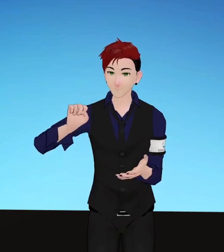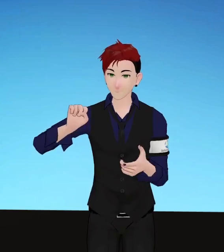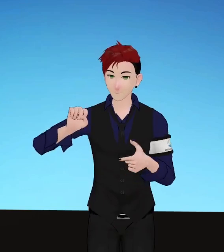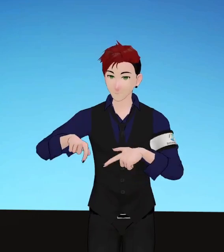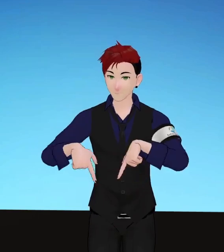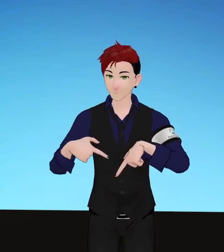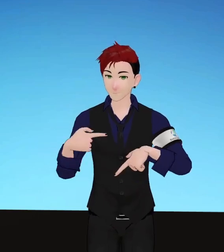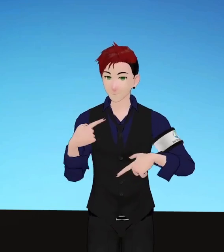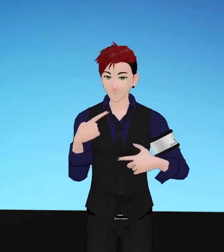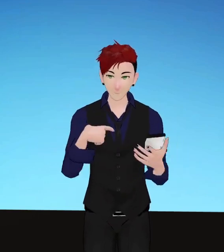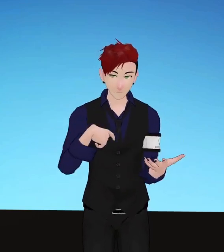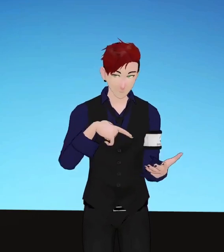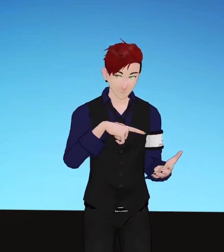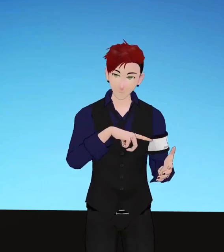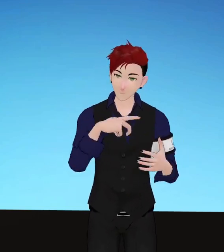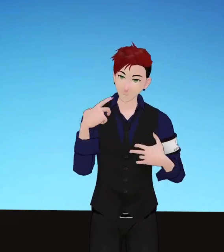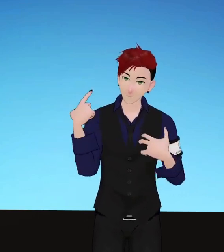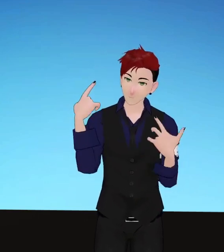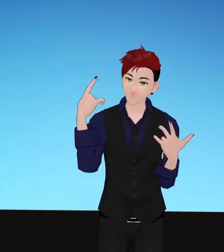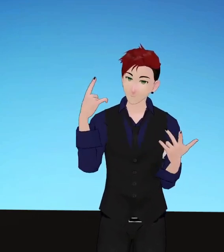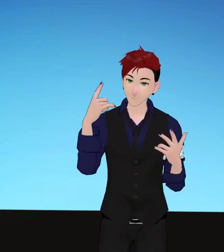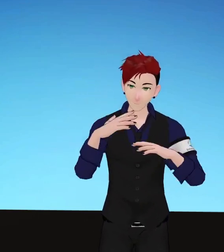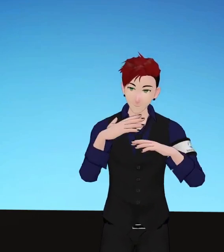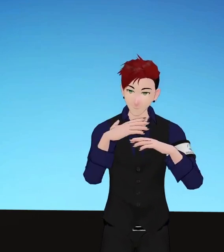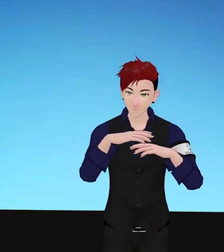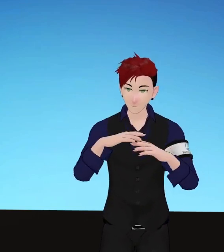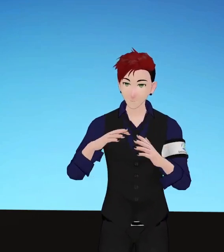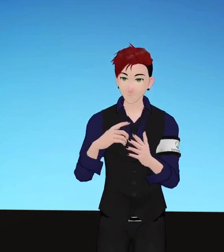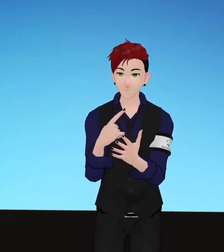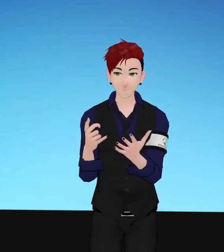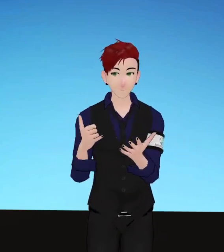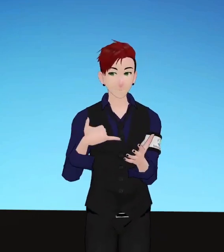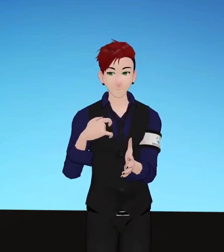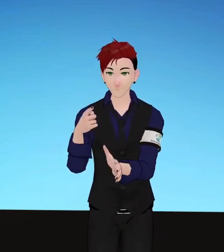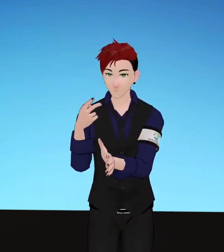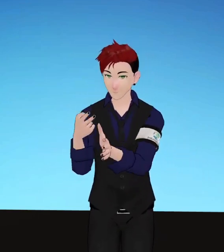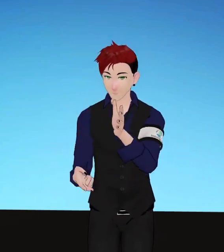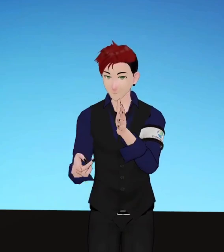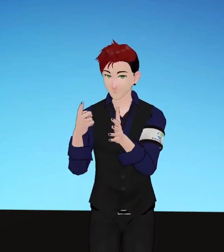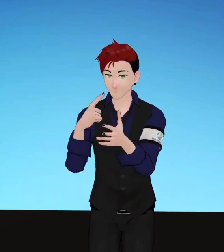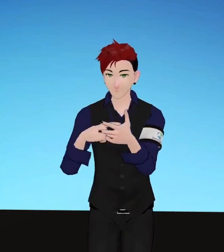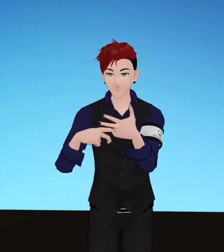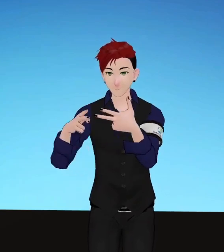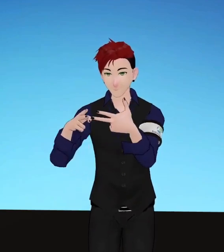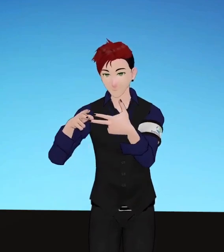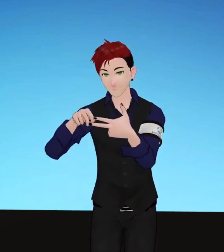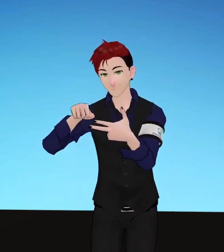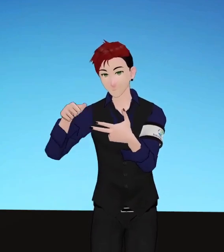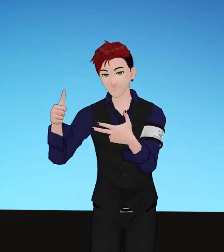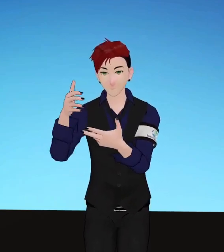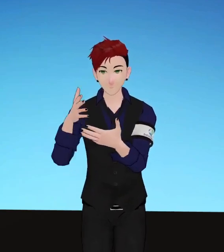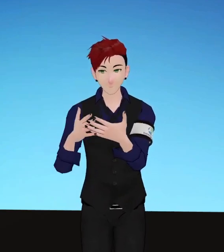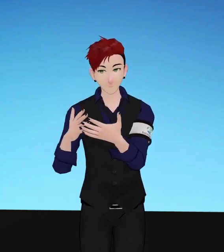need to immerse myself further into it because now there's 2 whole other parts, or possibly even more, that I have to get into.